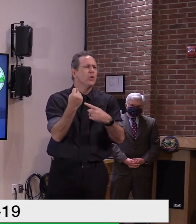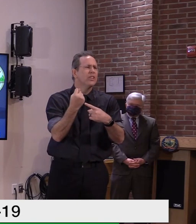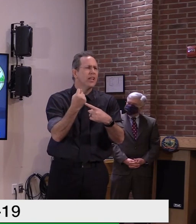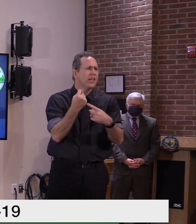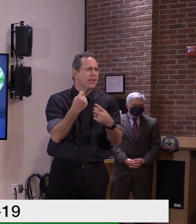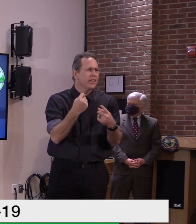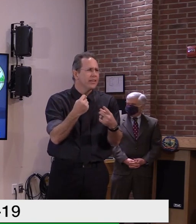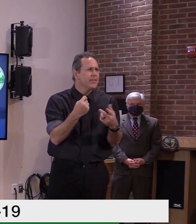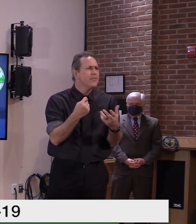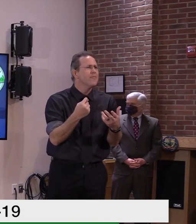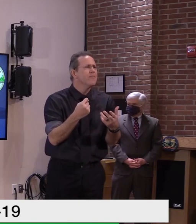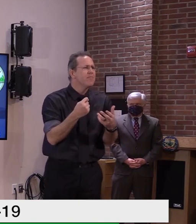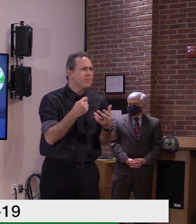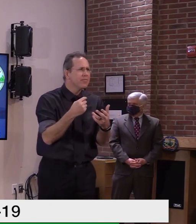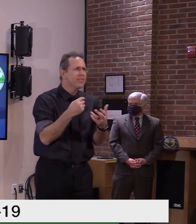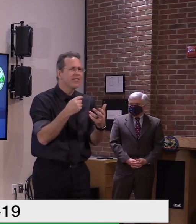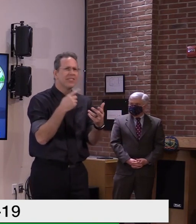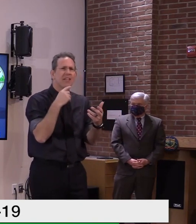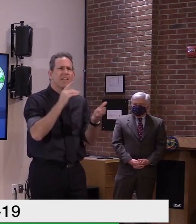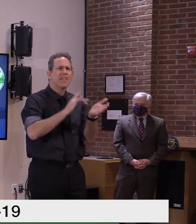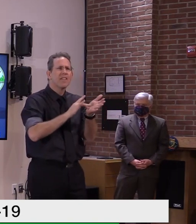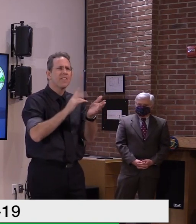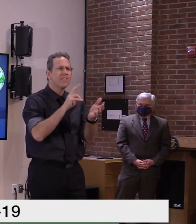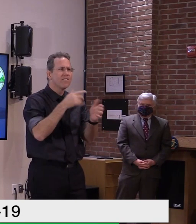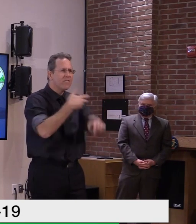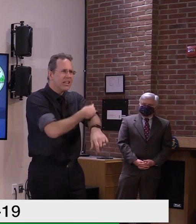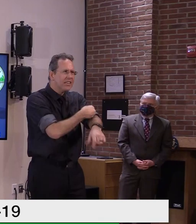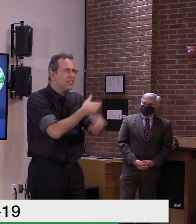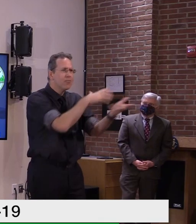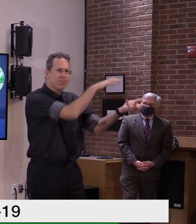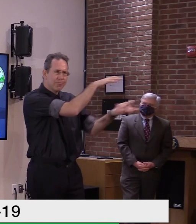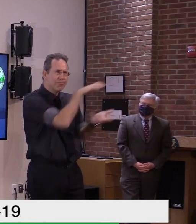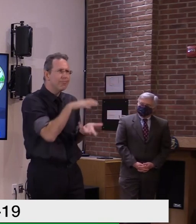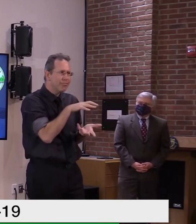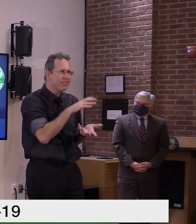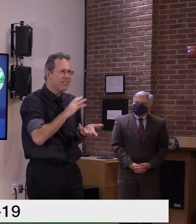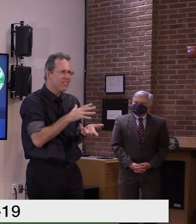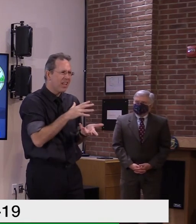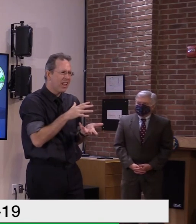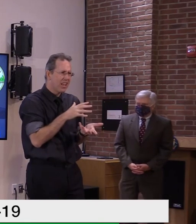in the state now? And if we do, why haven't we given out those shots yet?